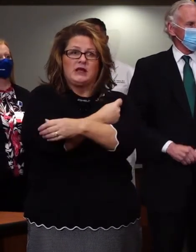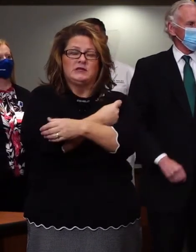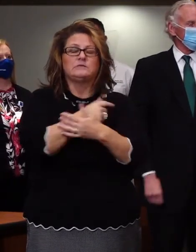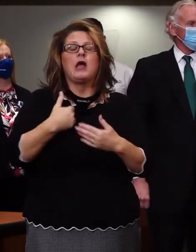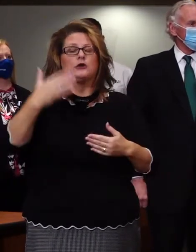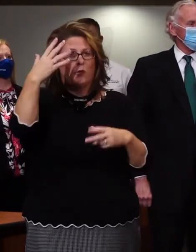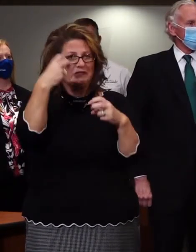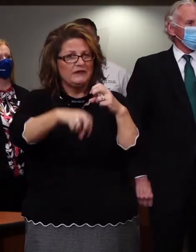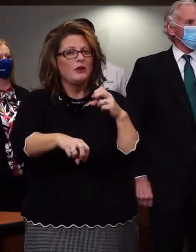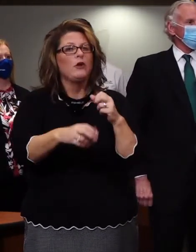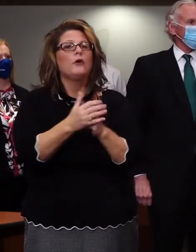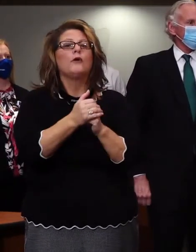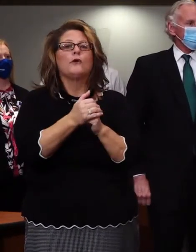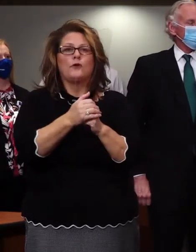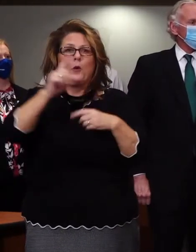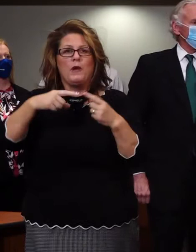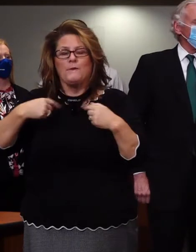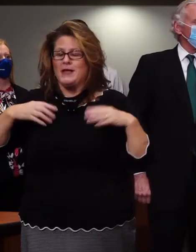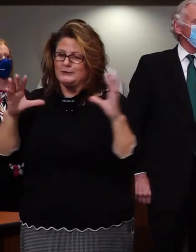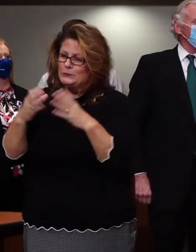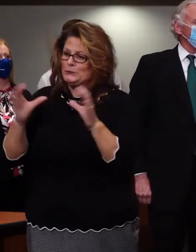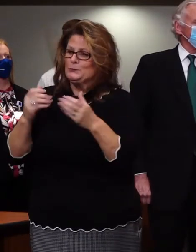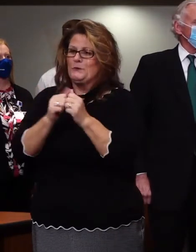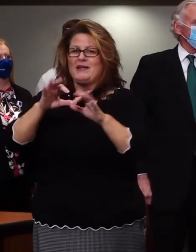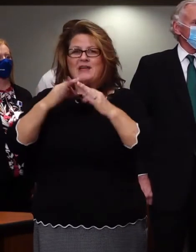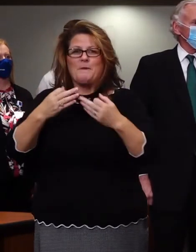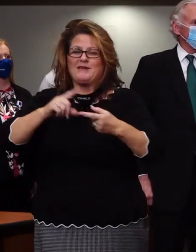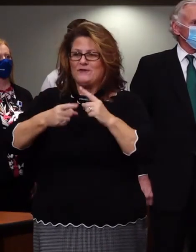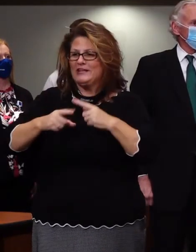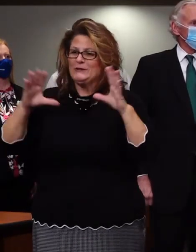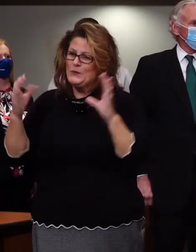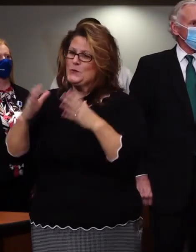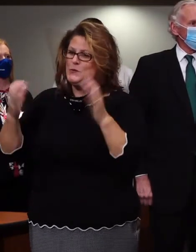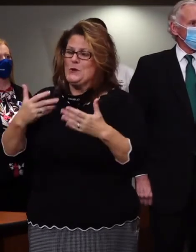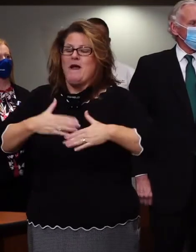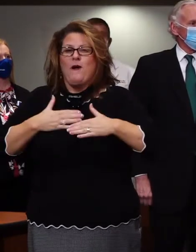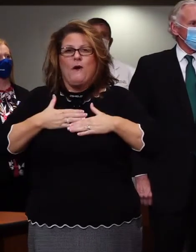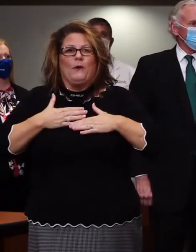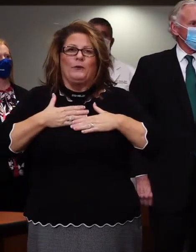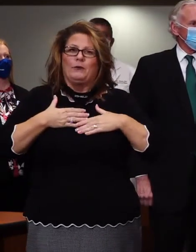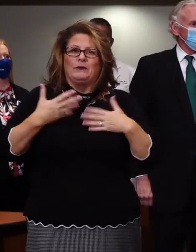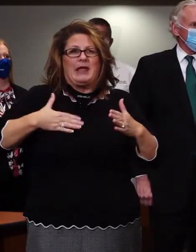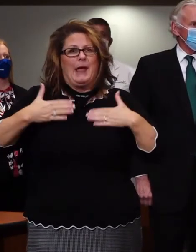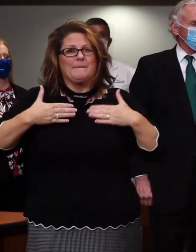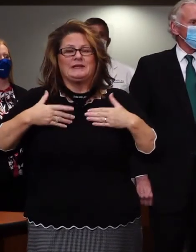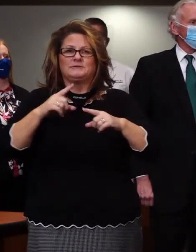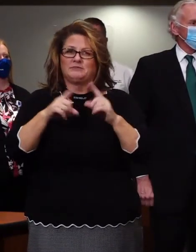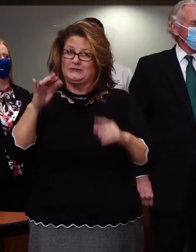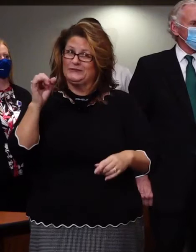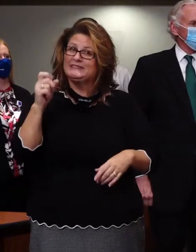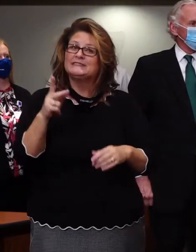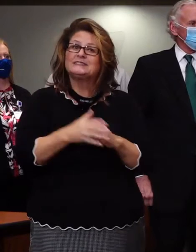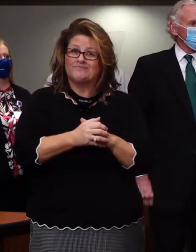of us recognize the fun times we've had with large gatherings with family and friends. However, we need to reflect on those that we put at risk for that. Our